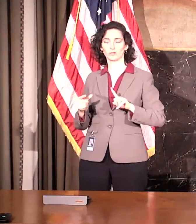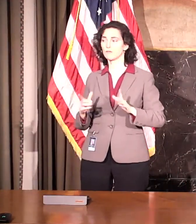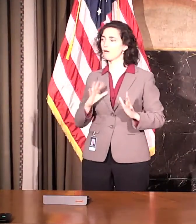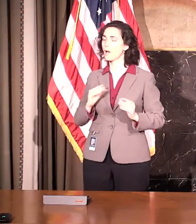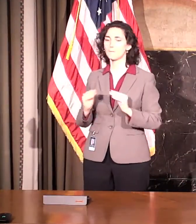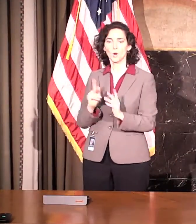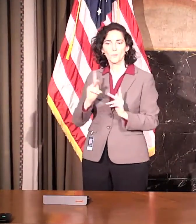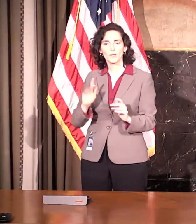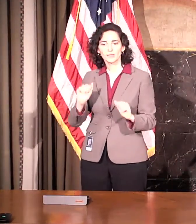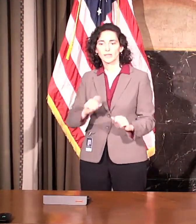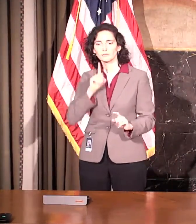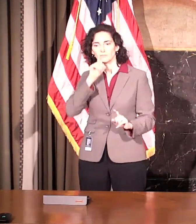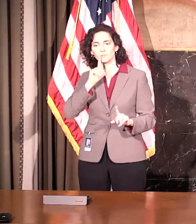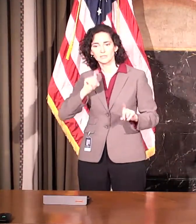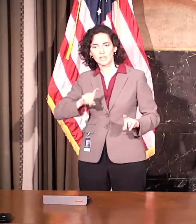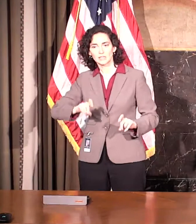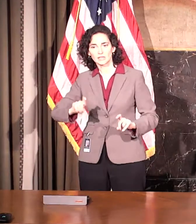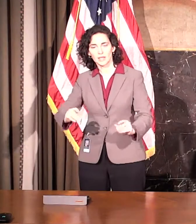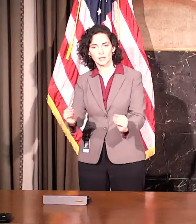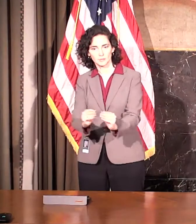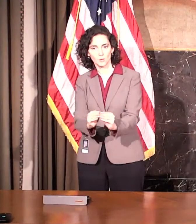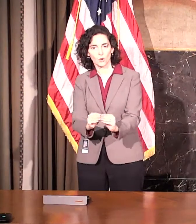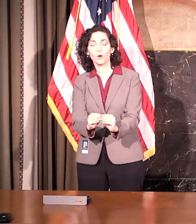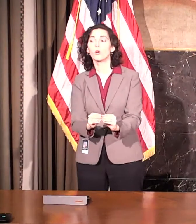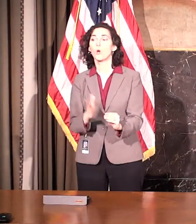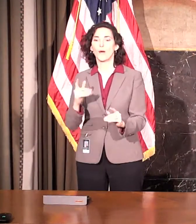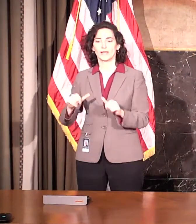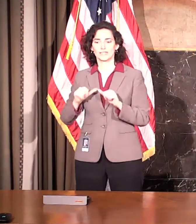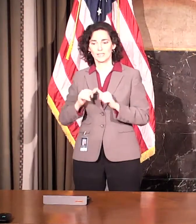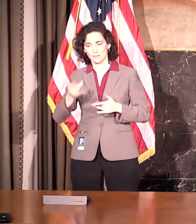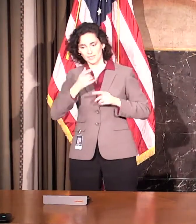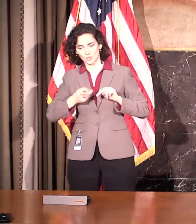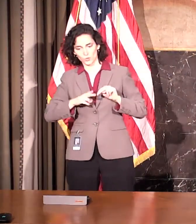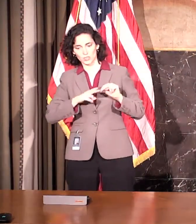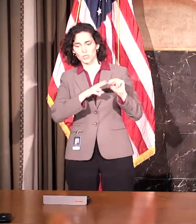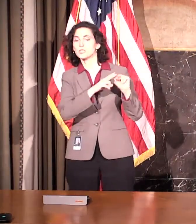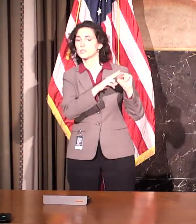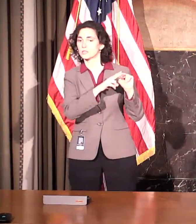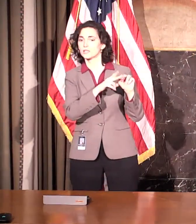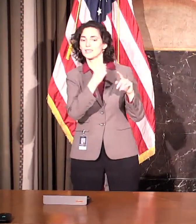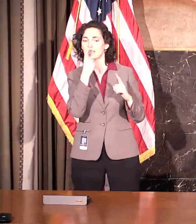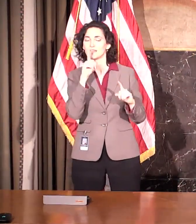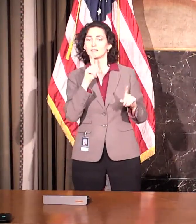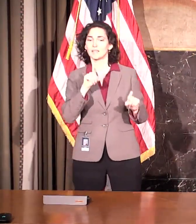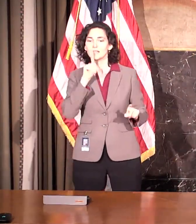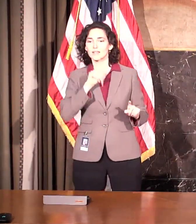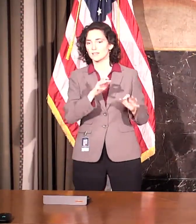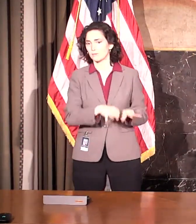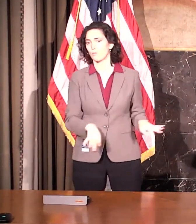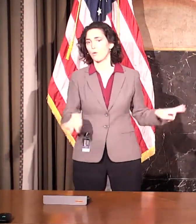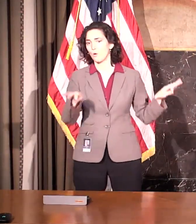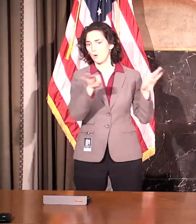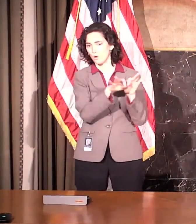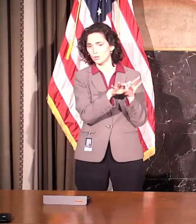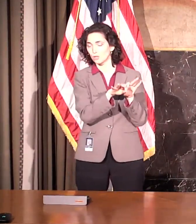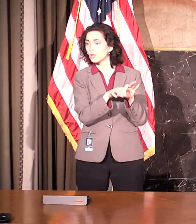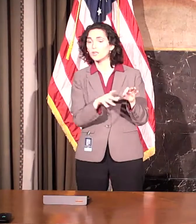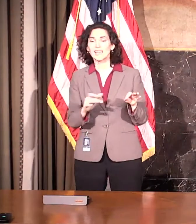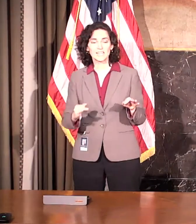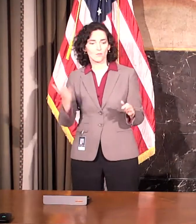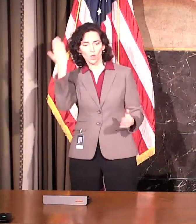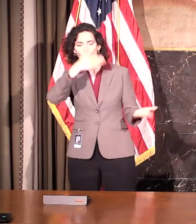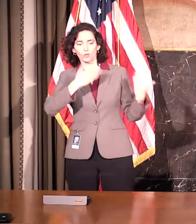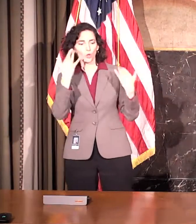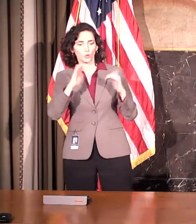through this, particularly in the third surge, testing is really important. We can't fight what we can't see. So we